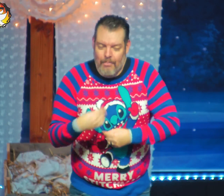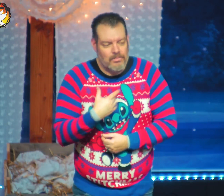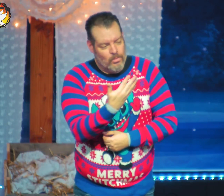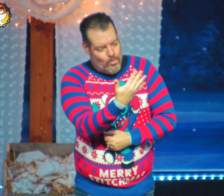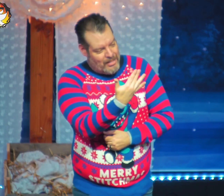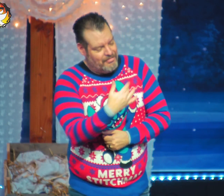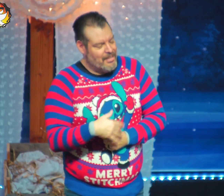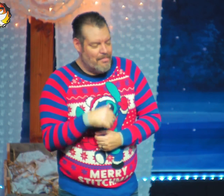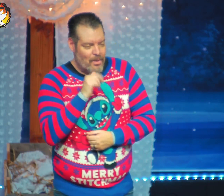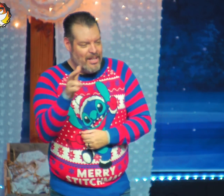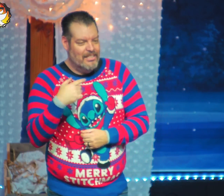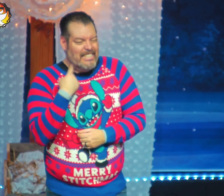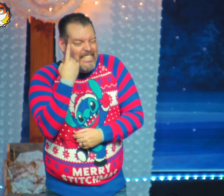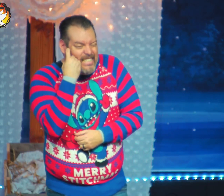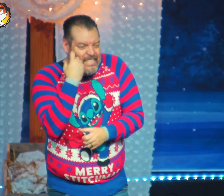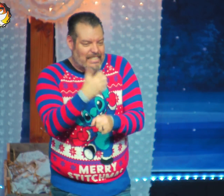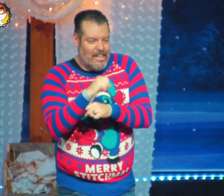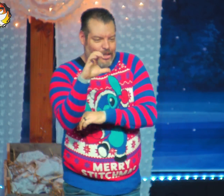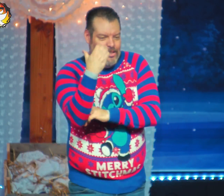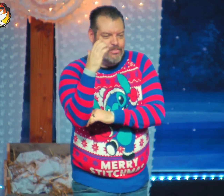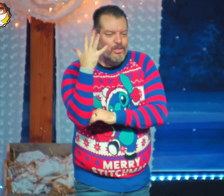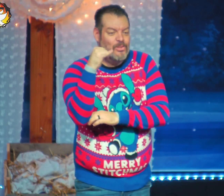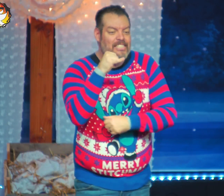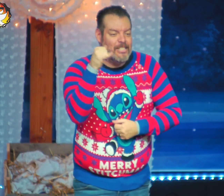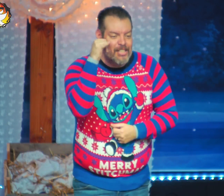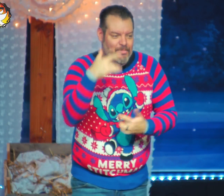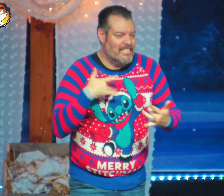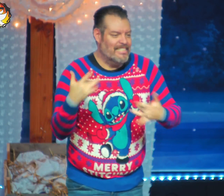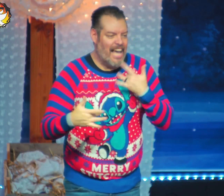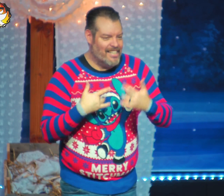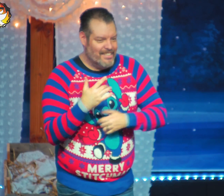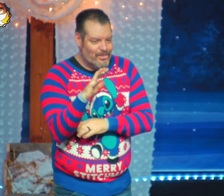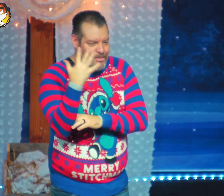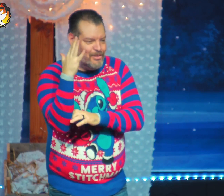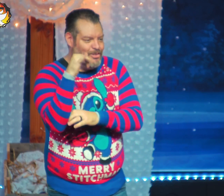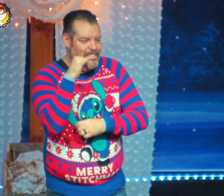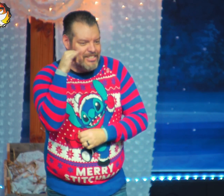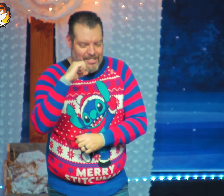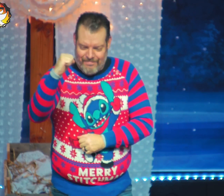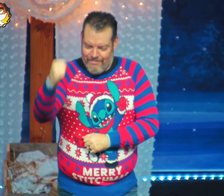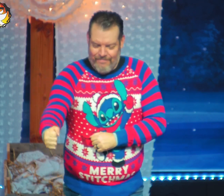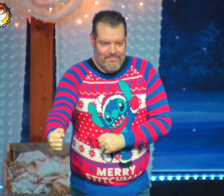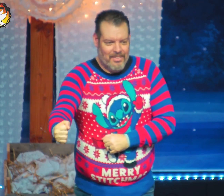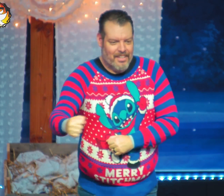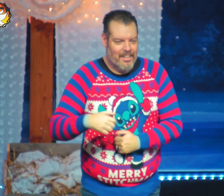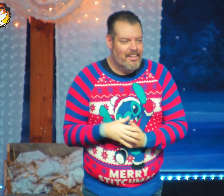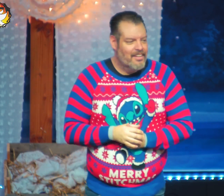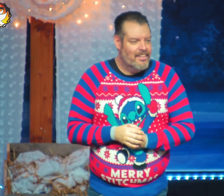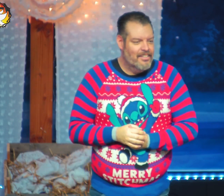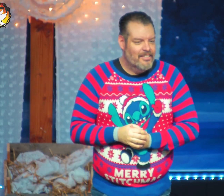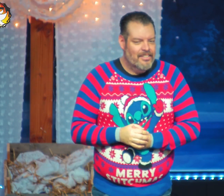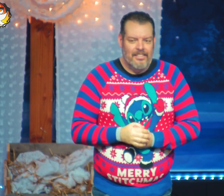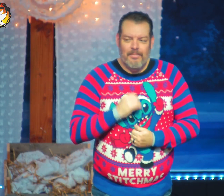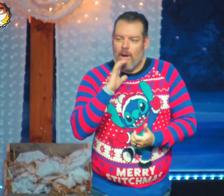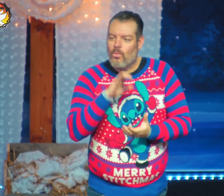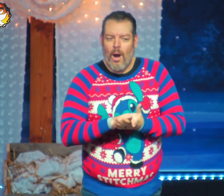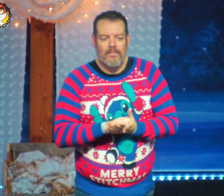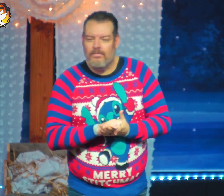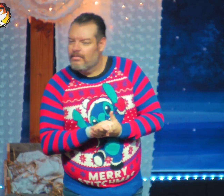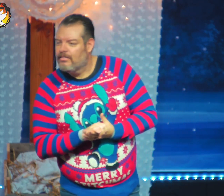Halfway? I'm about 3/4 of the way done myself. So I'm getting there. And my